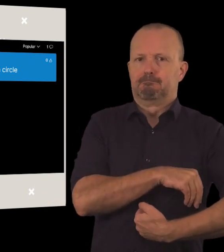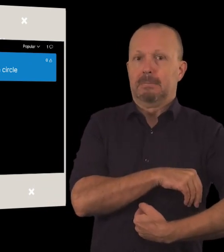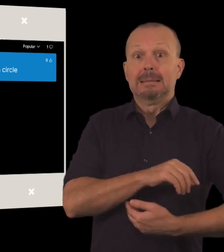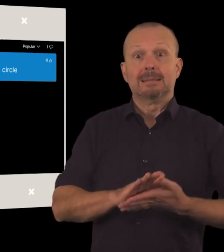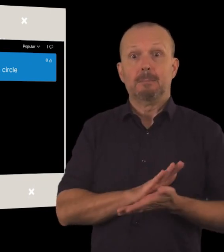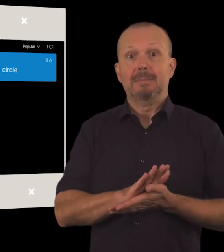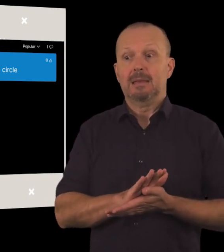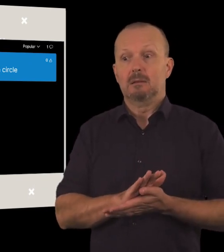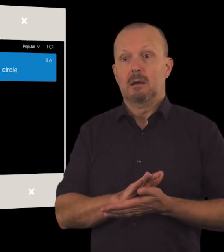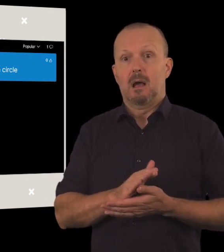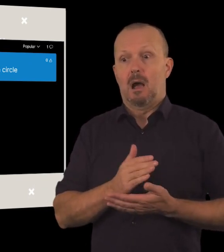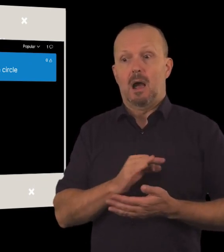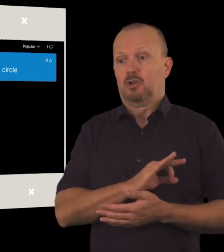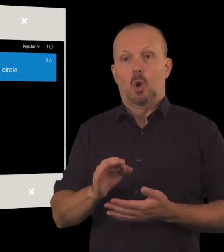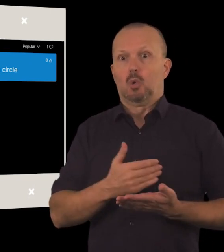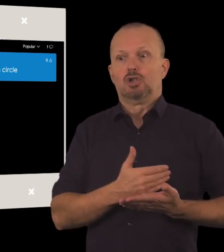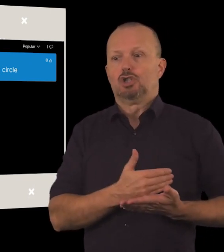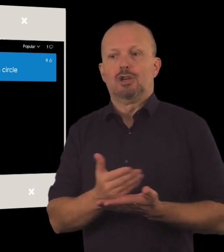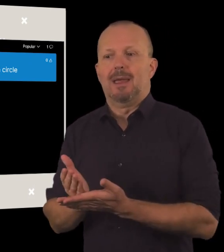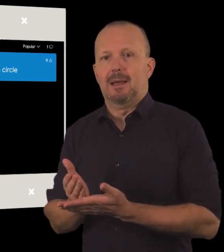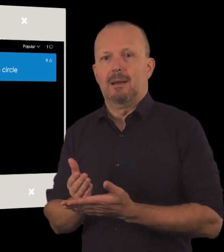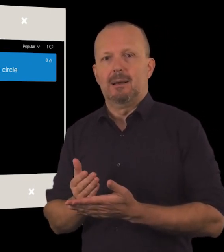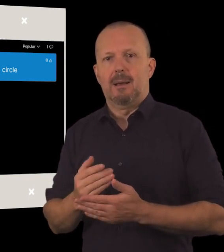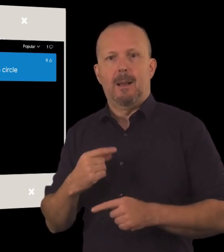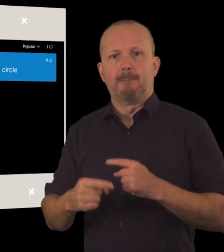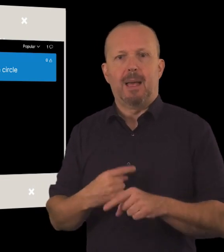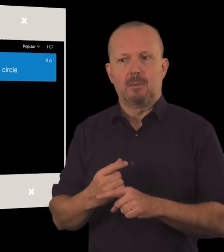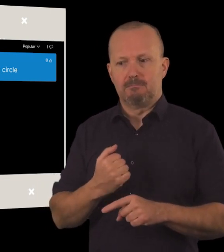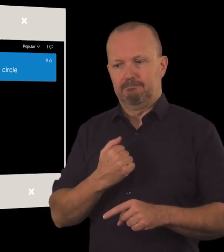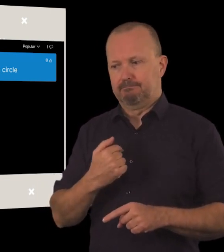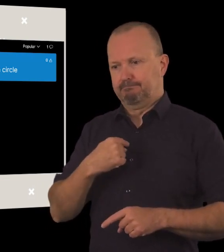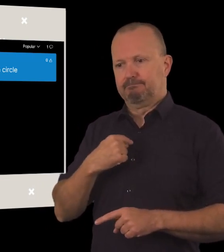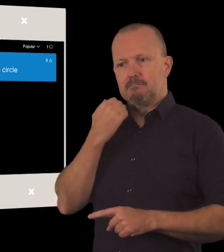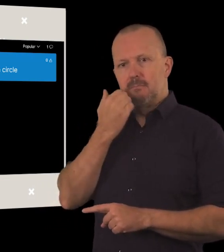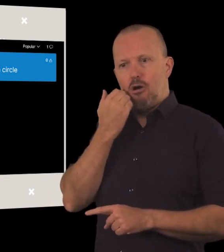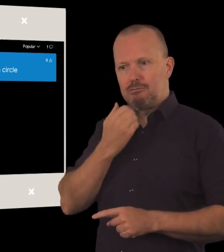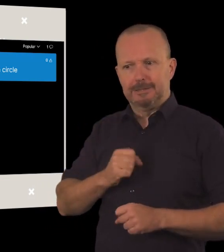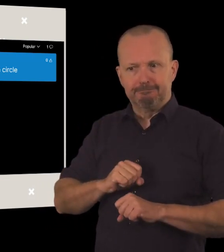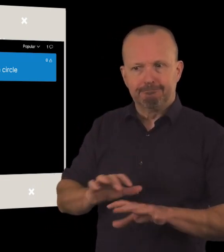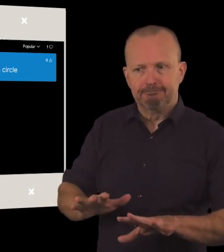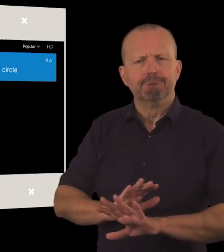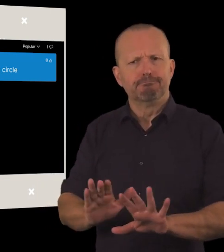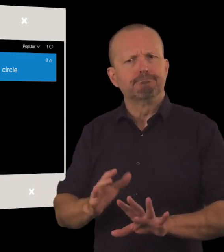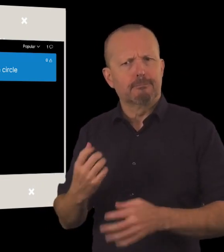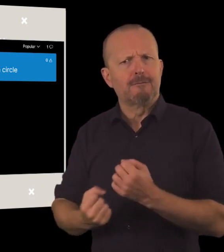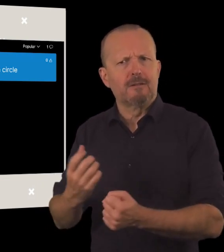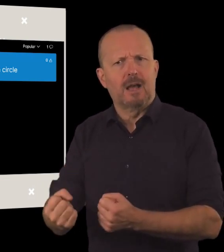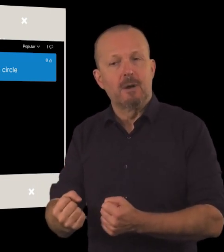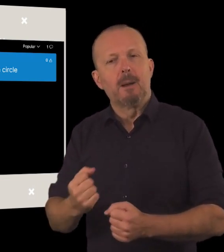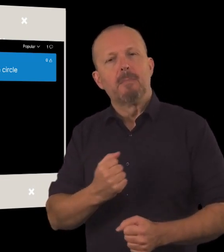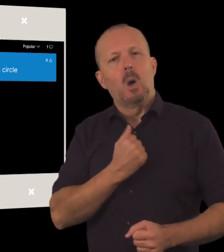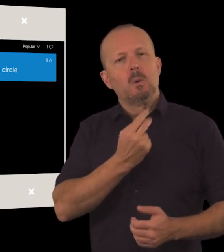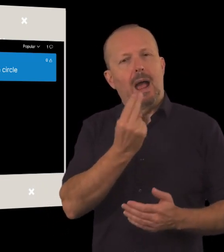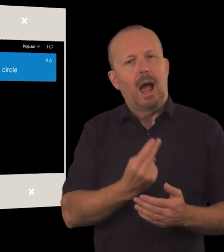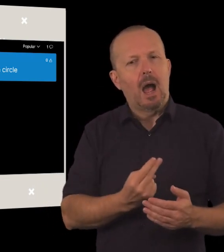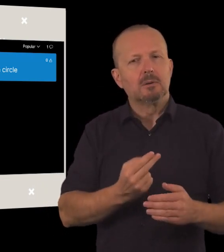anything about being Māori into the space, but things like my own art practice, my journey